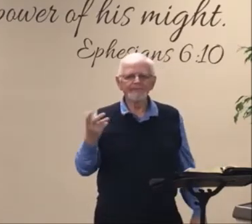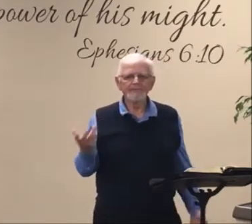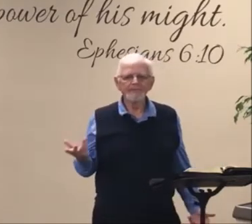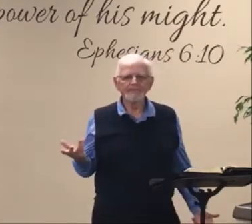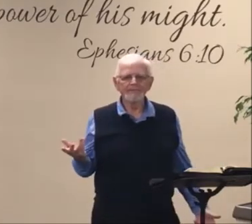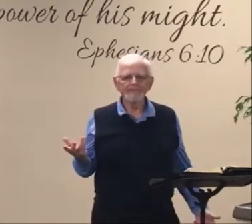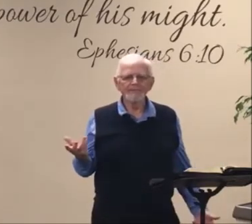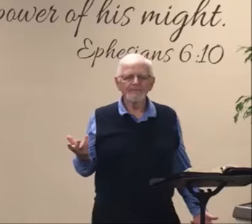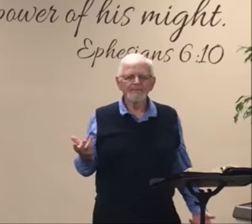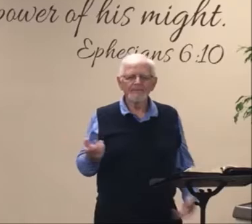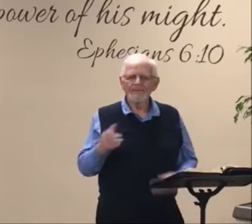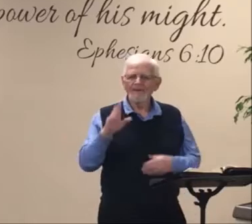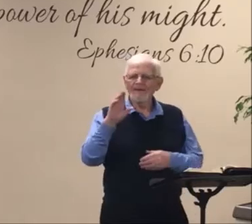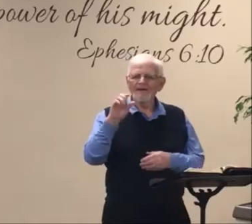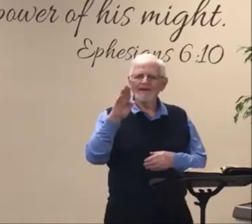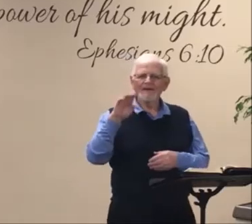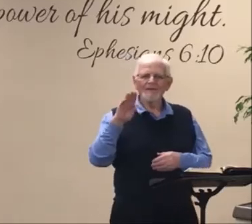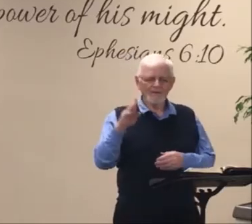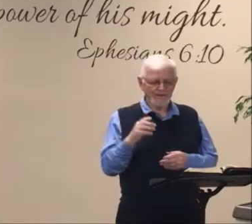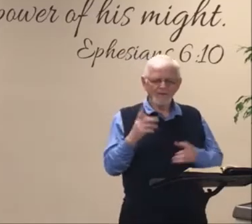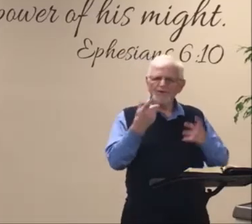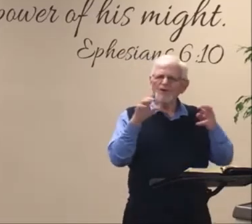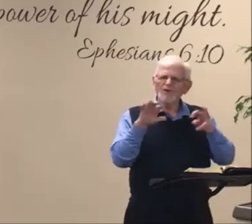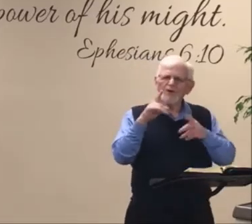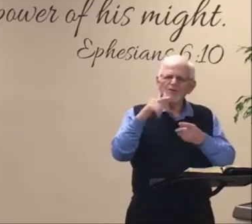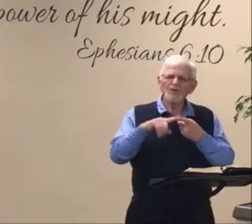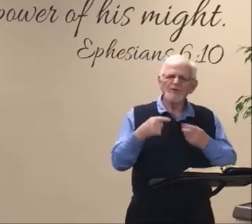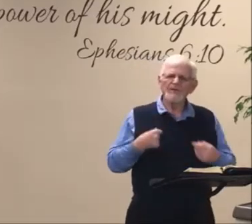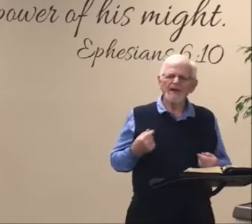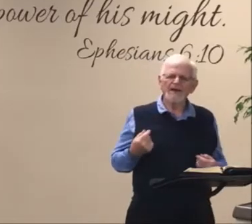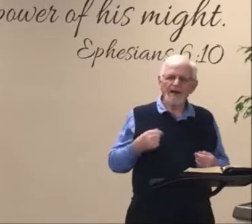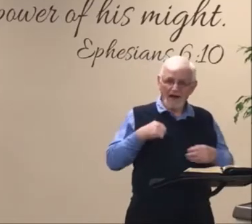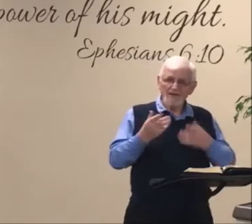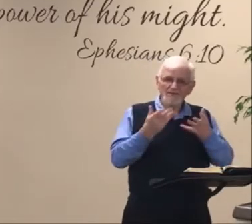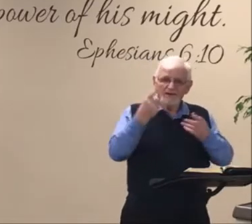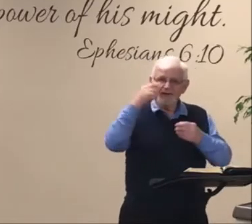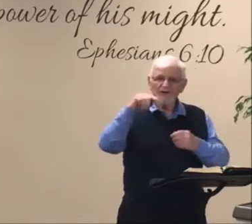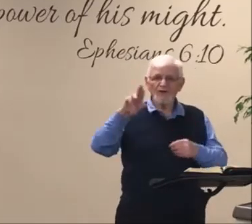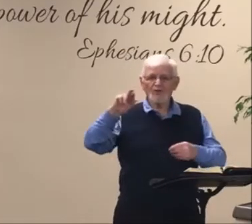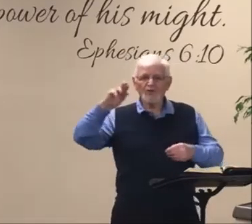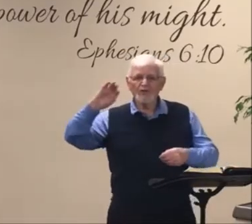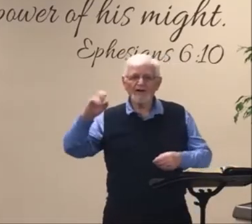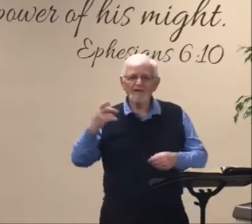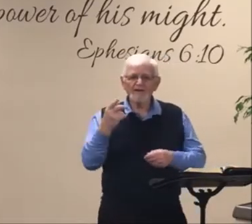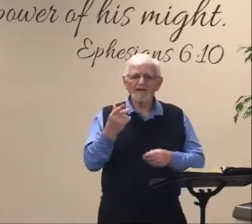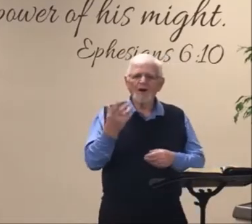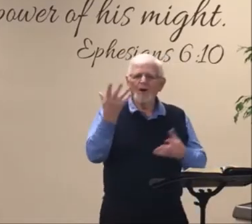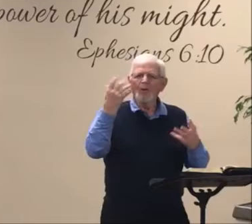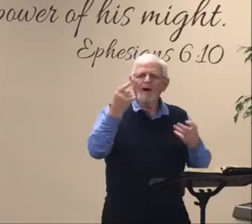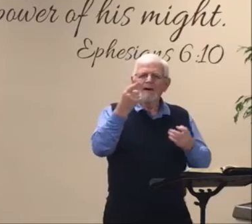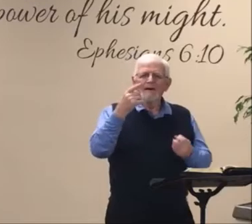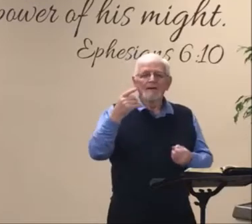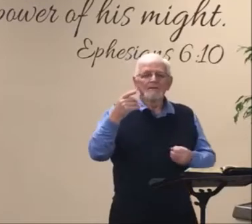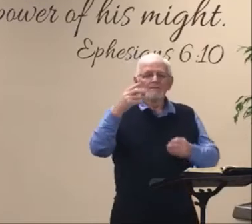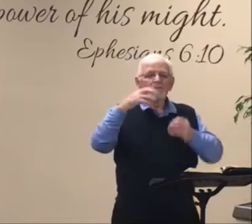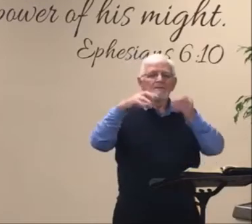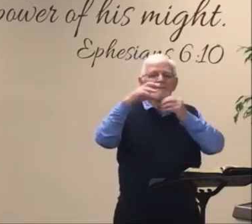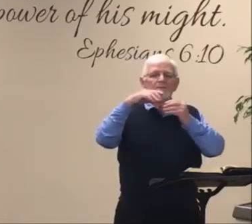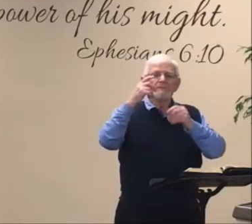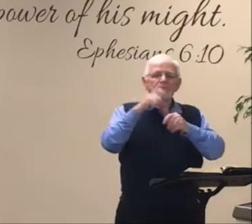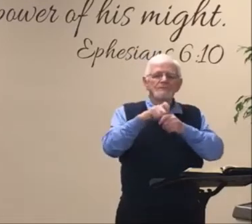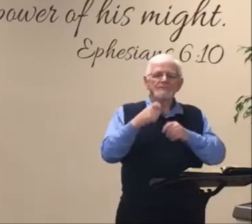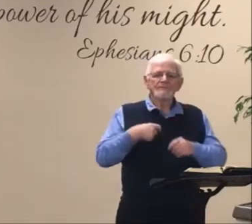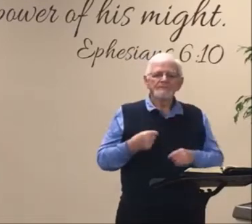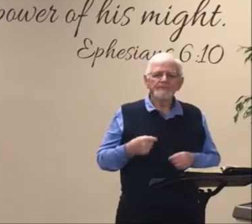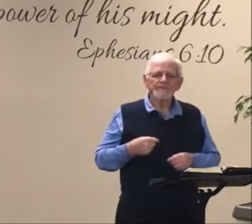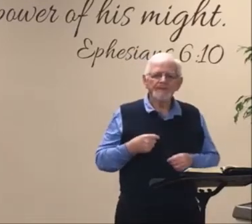And he said to Laban, what is this that thou hast done unto me? Did not I serve with thee for Rachel? Wherefore then hast thou beguiled me? And Laban